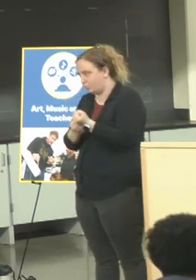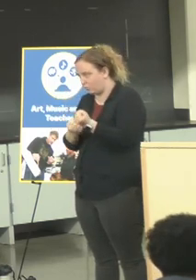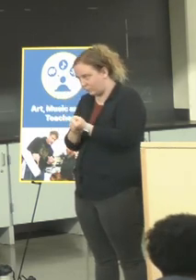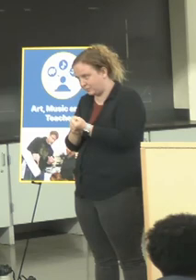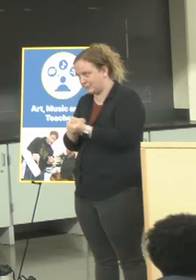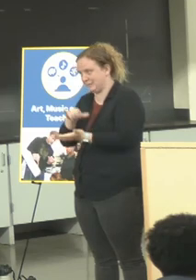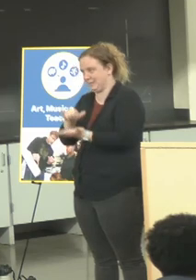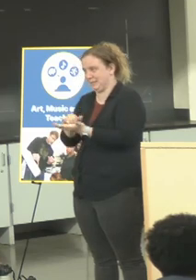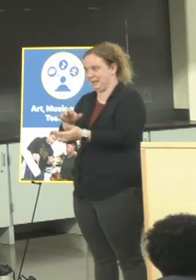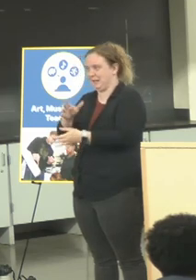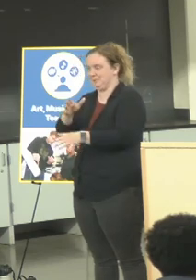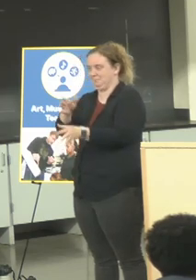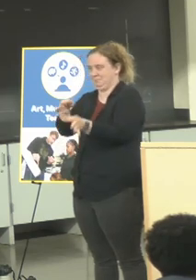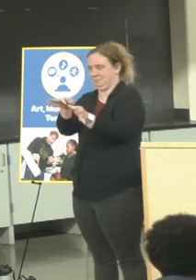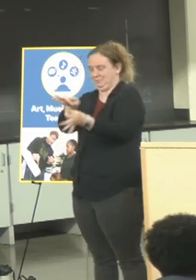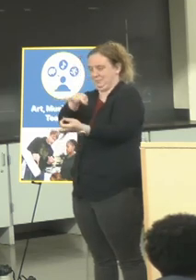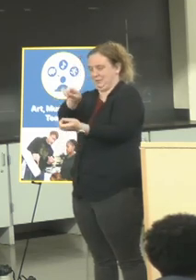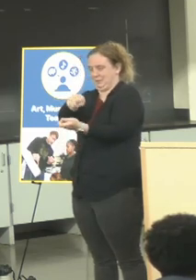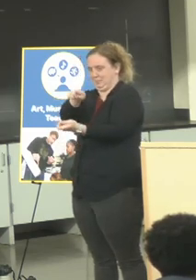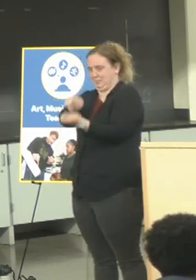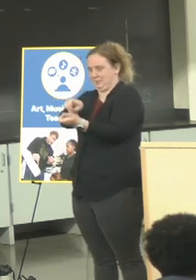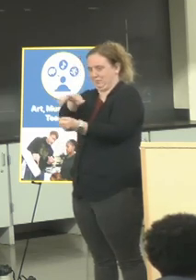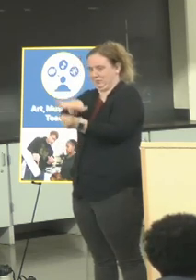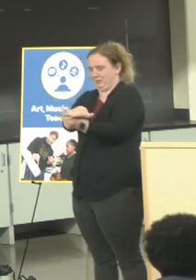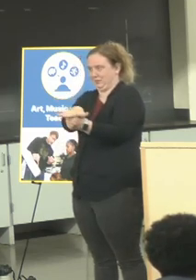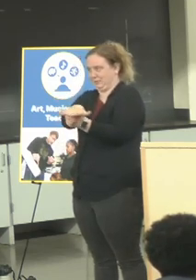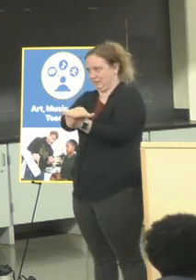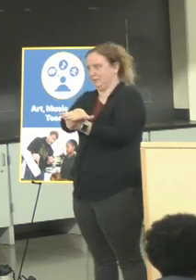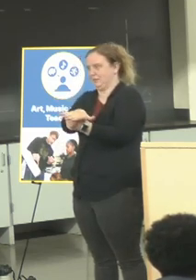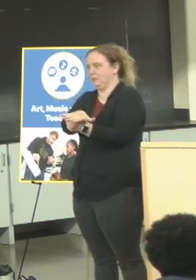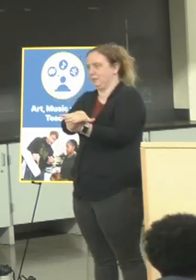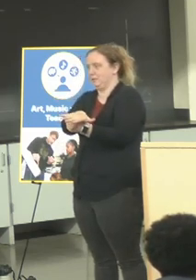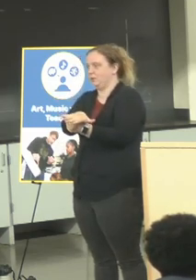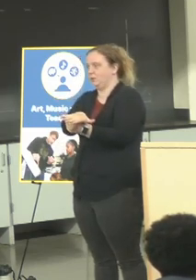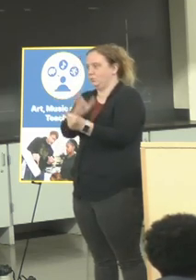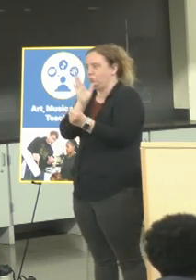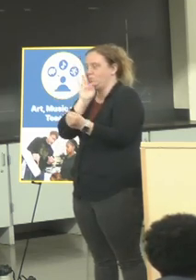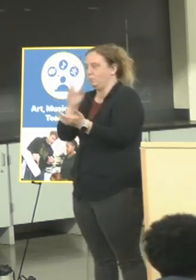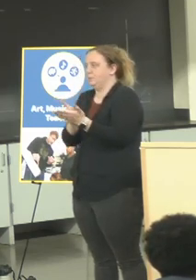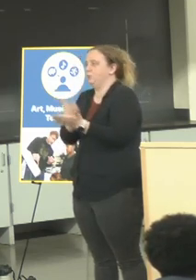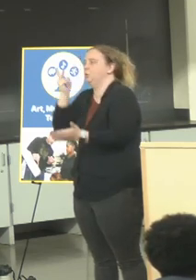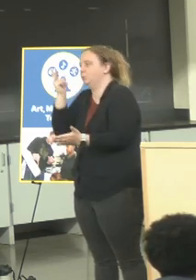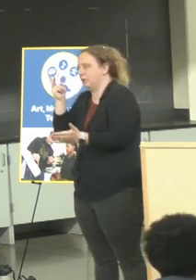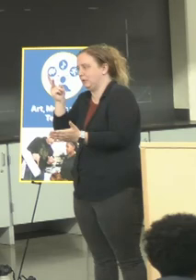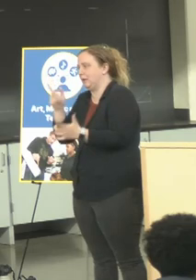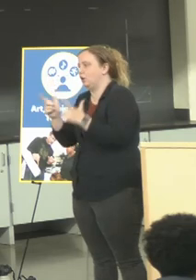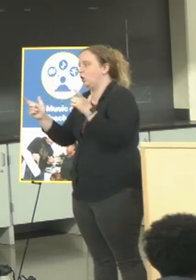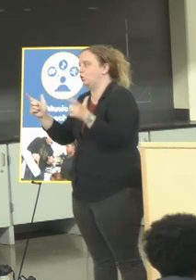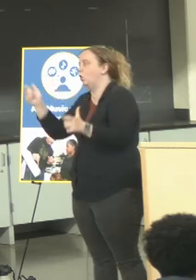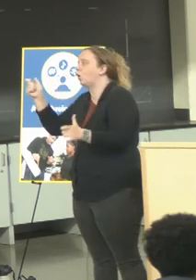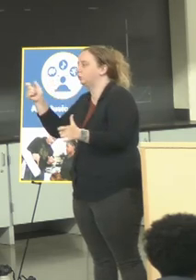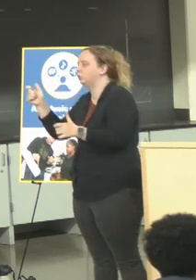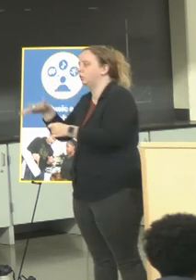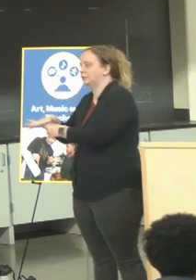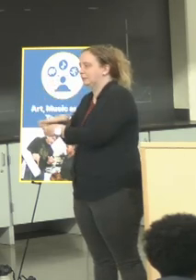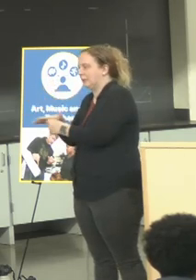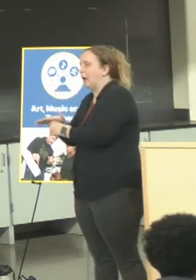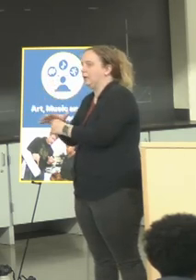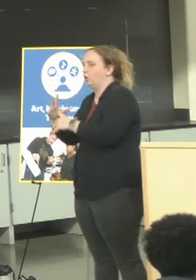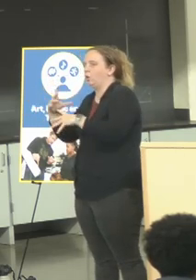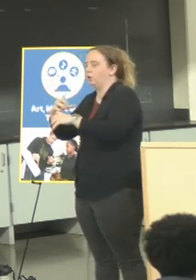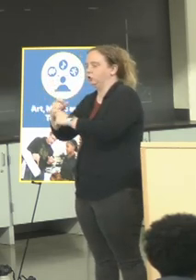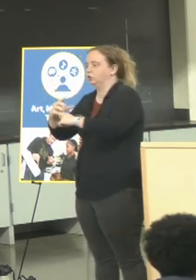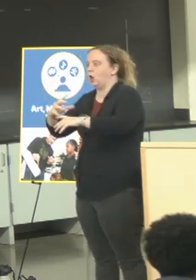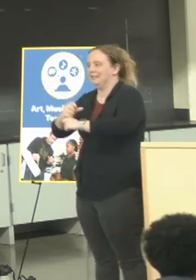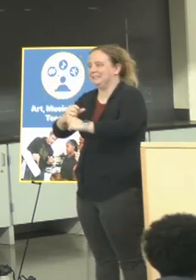wouldn't need to be duplicated at a larger site with the consolidation of schools. So there's more detail on that in the on the website